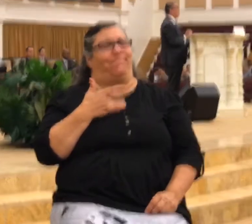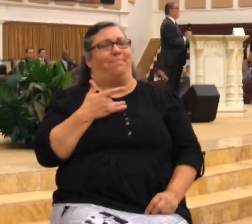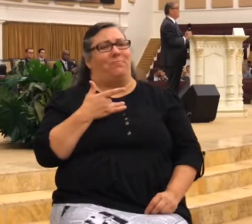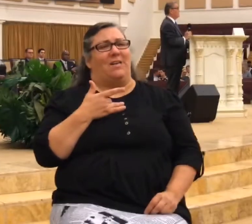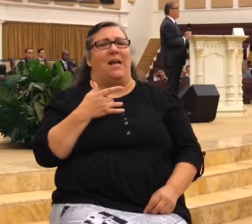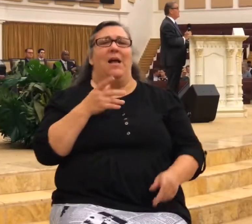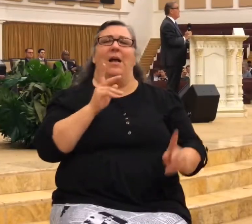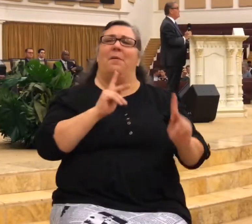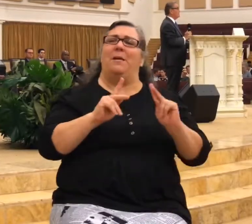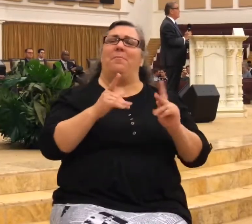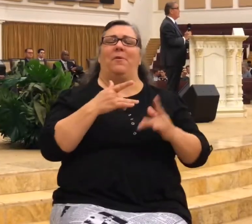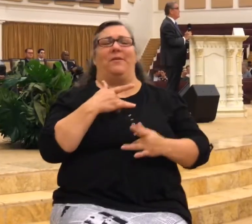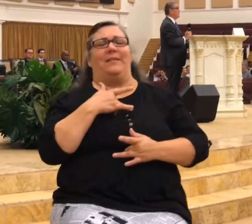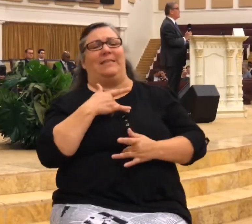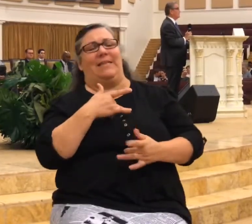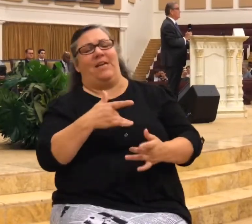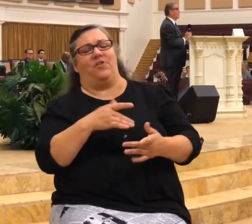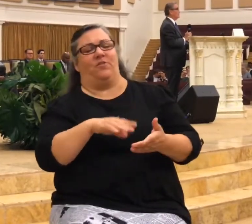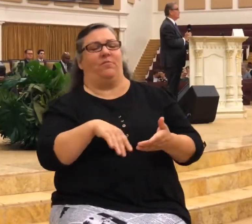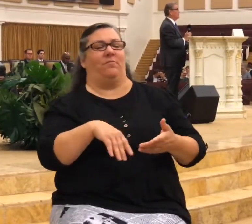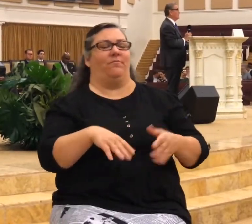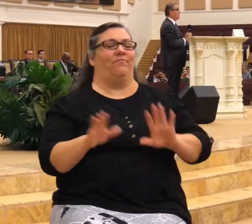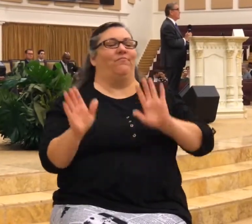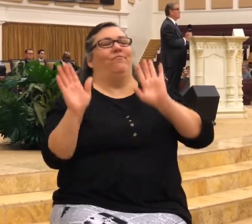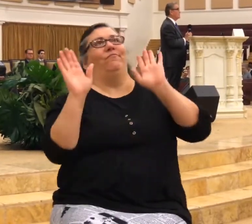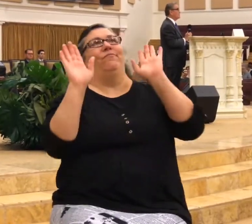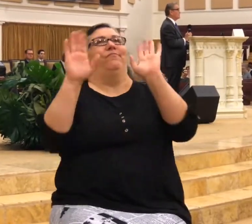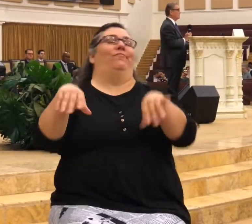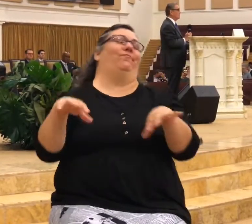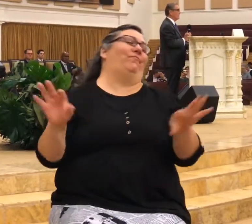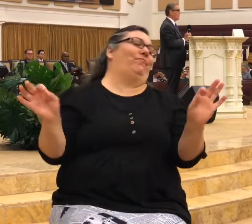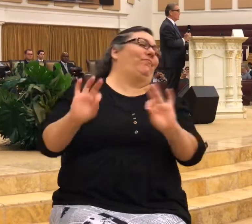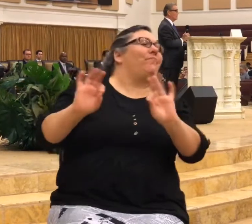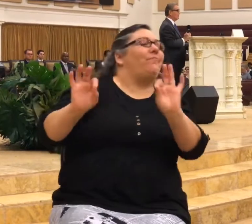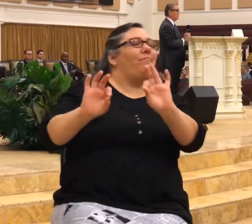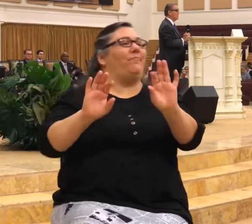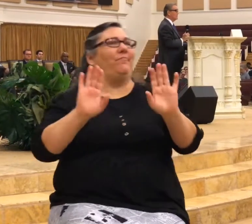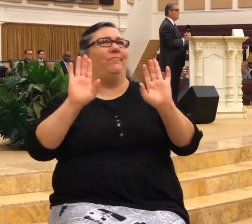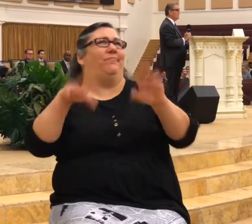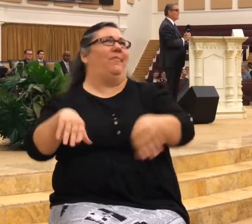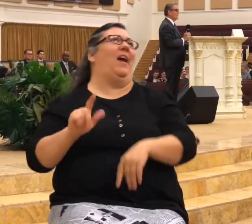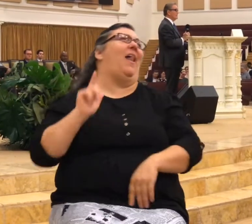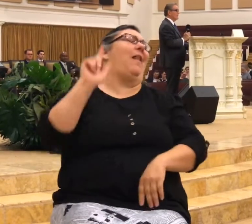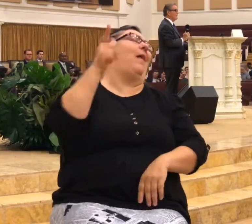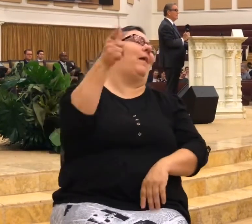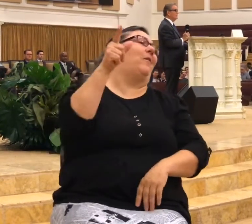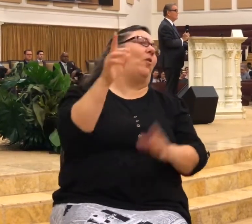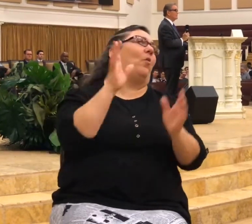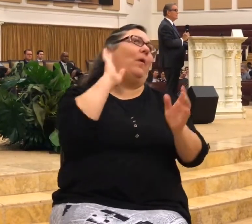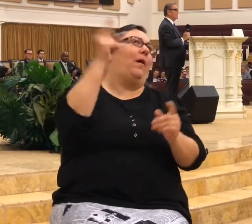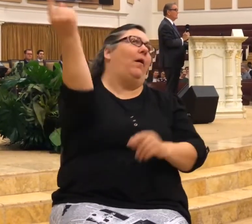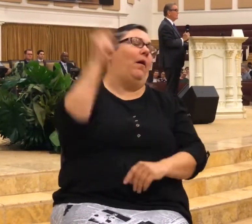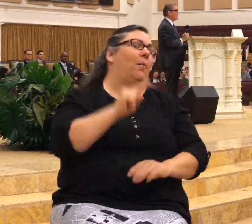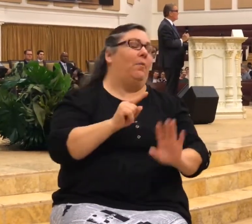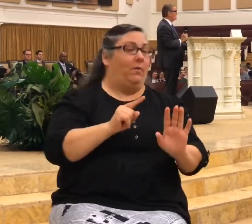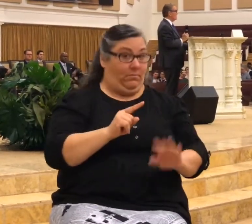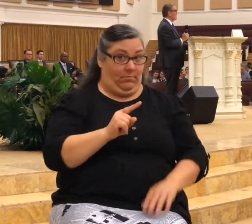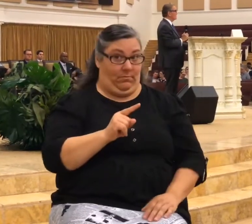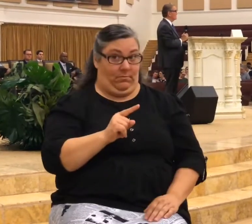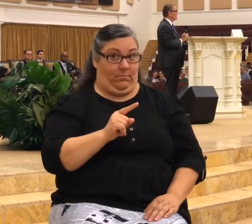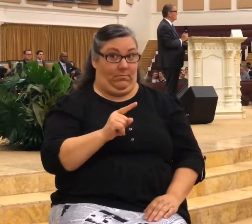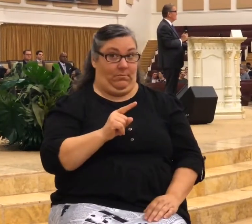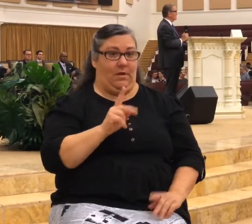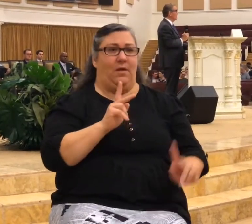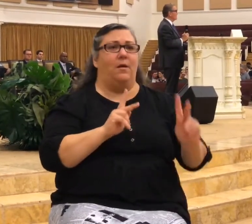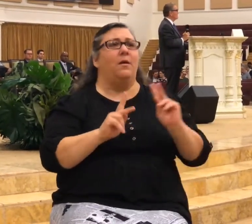dismissal of the nearness of the coming of the Lord as far as a lot of people are concerned. They're living with little